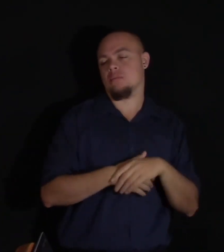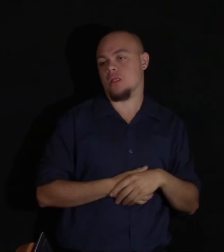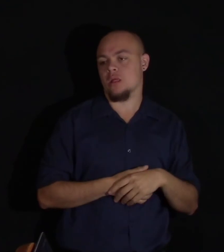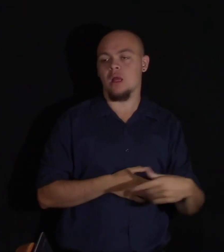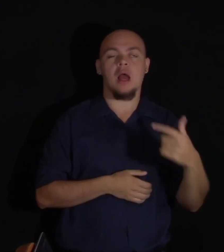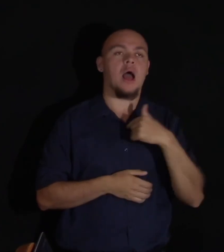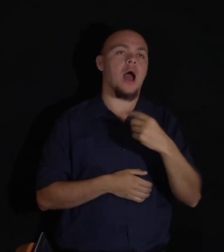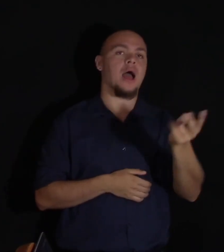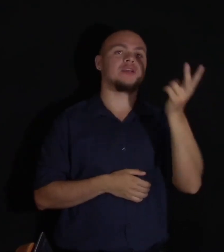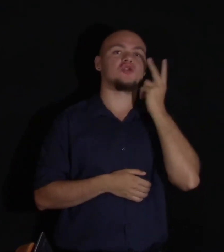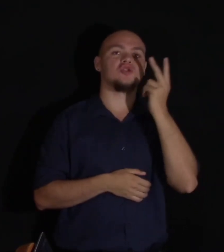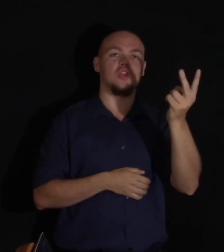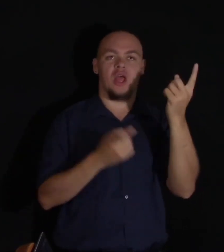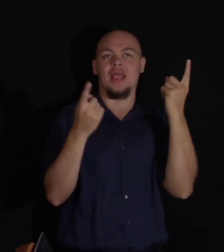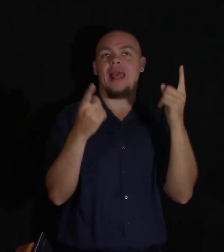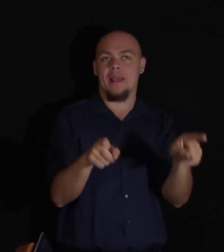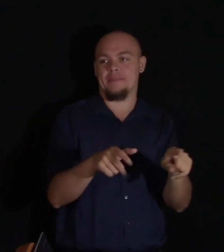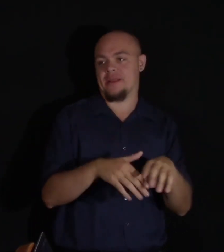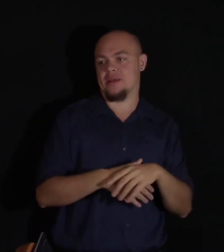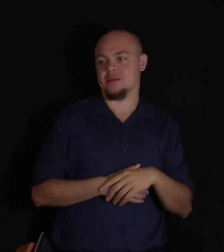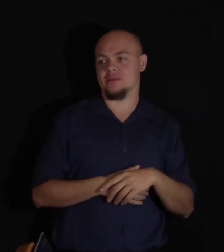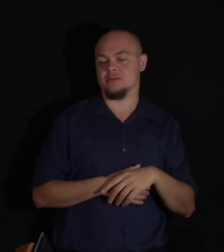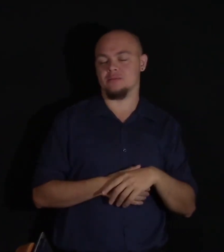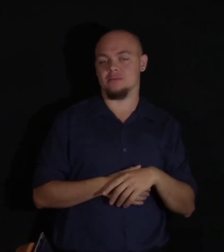all coming.